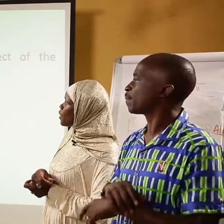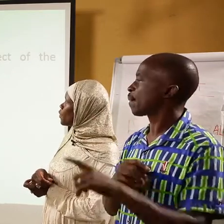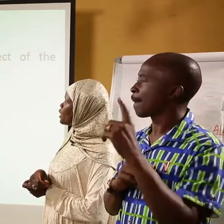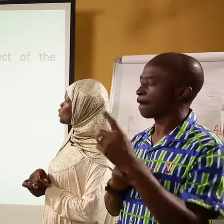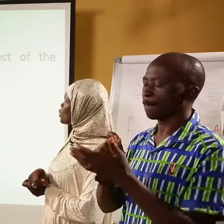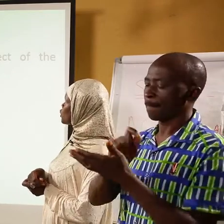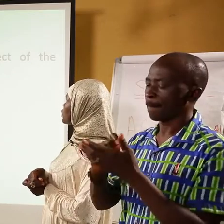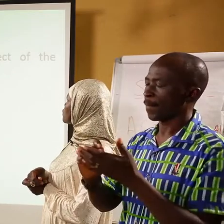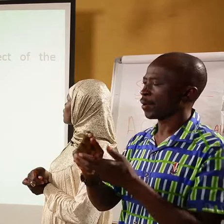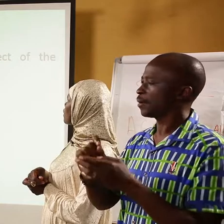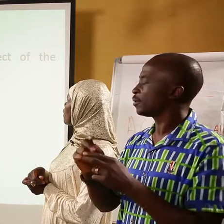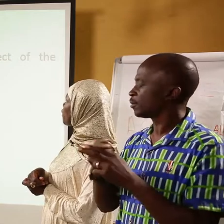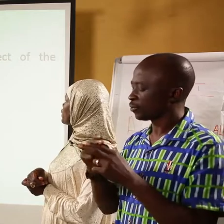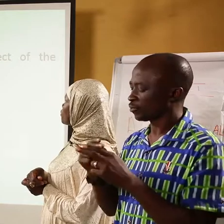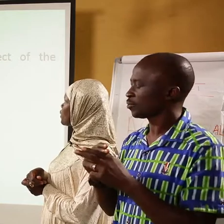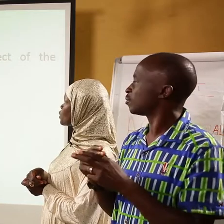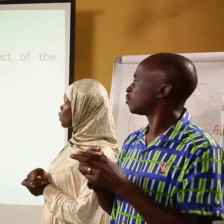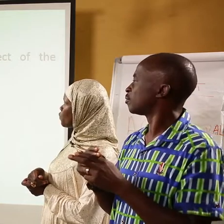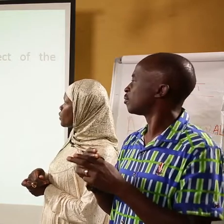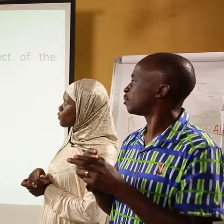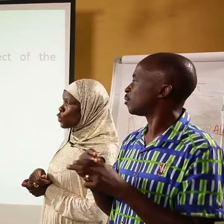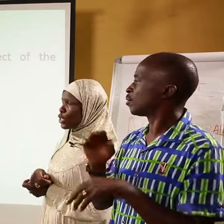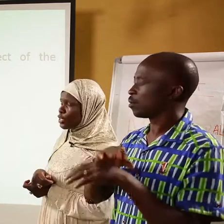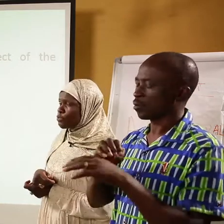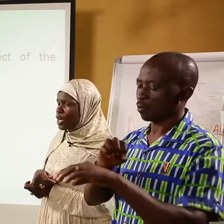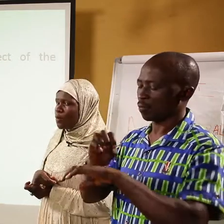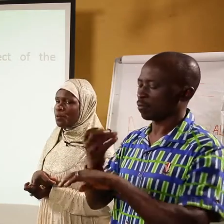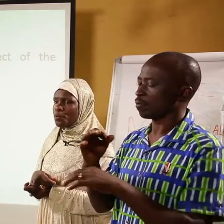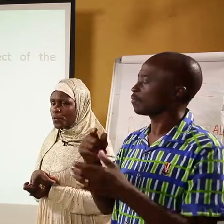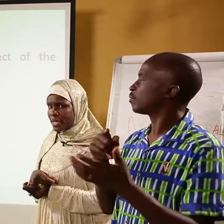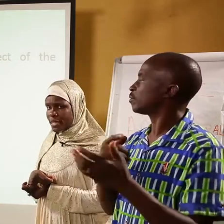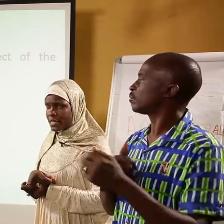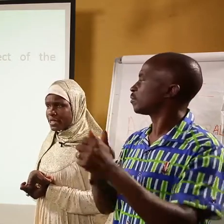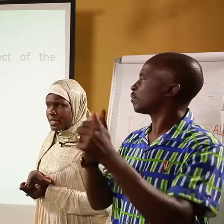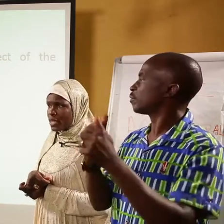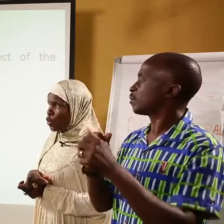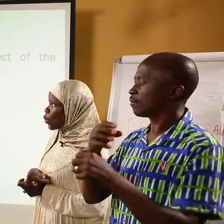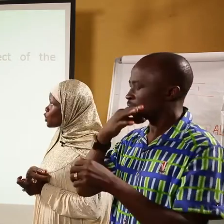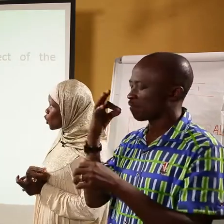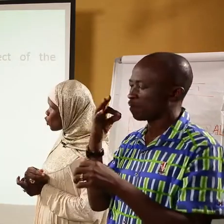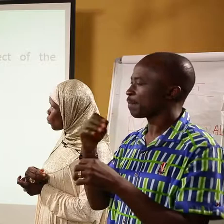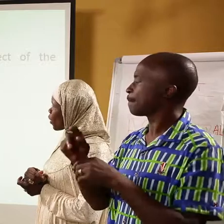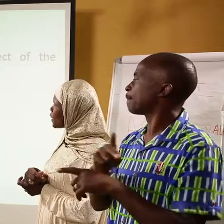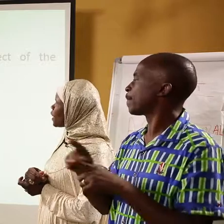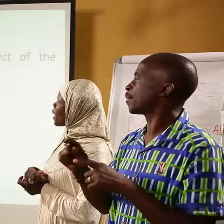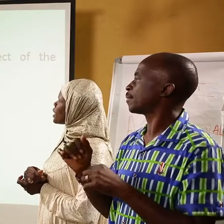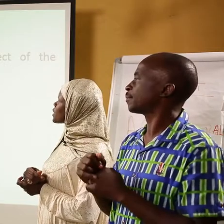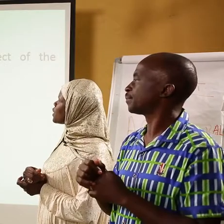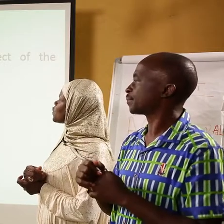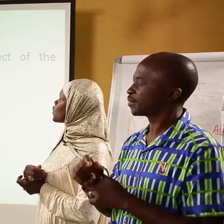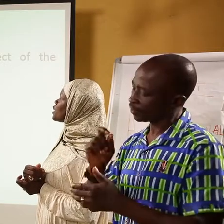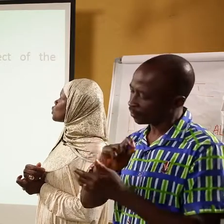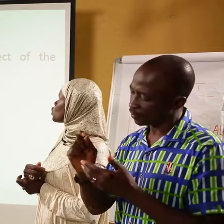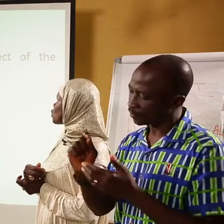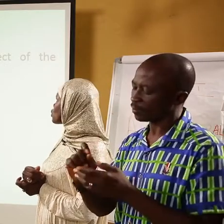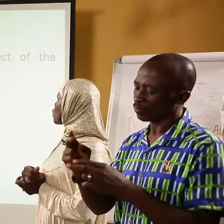one, write short notes on the effect of the following farm practices. Question number one, I